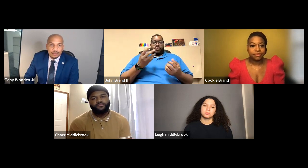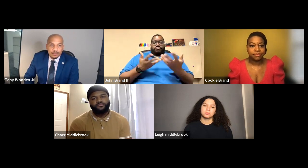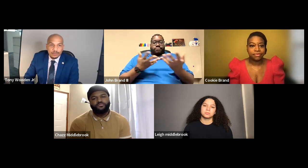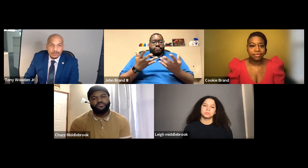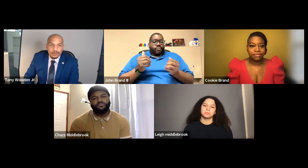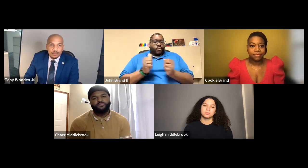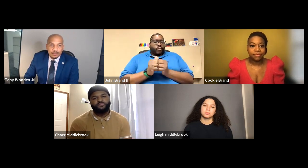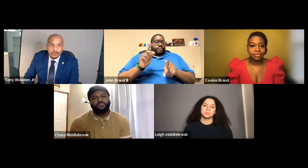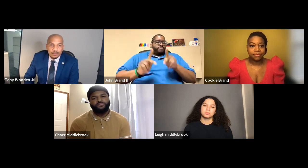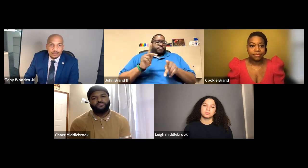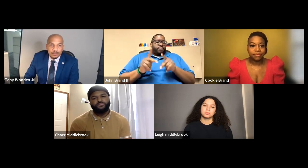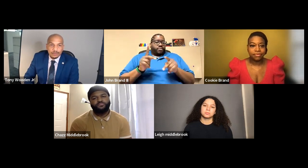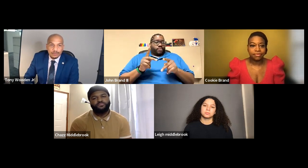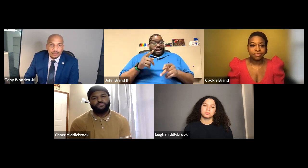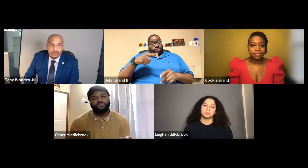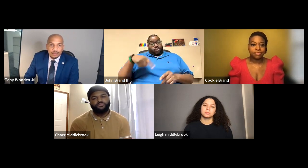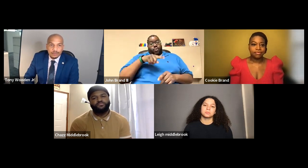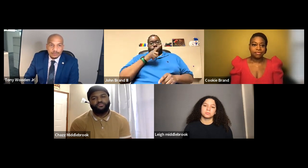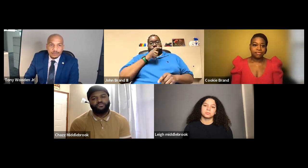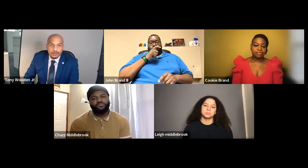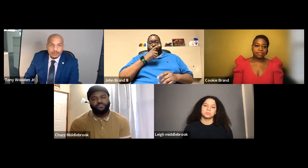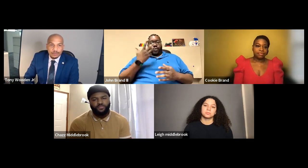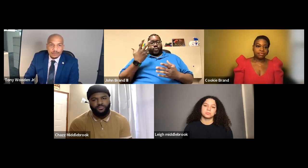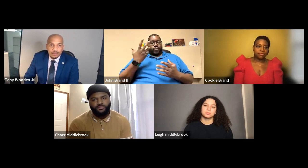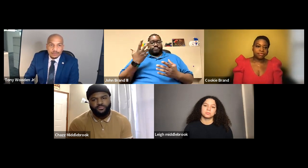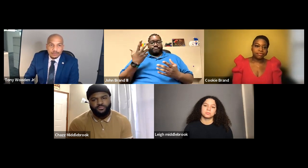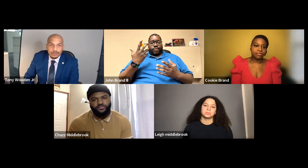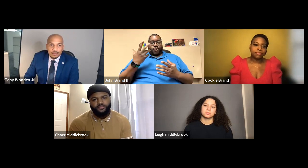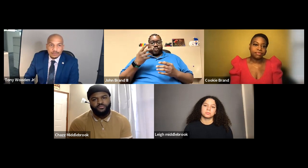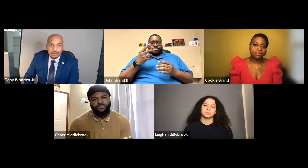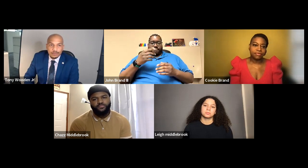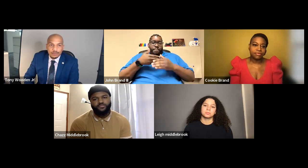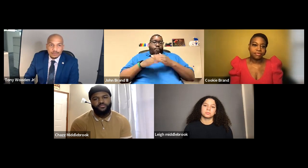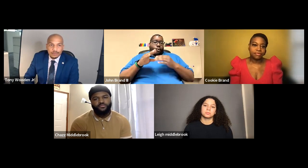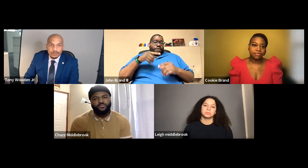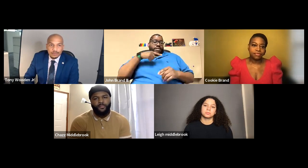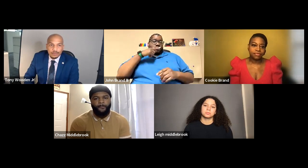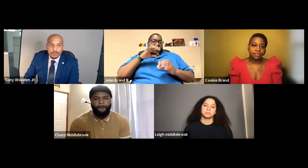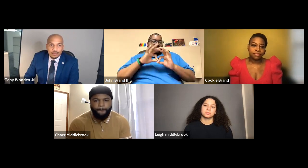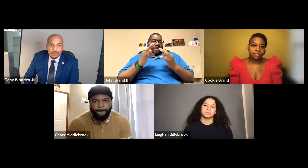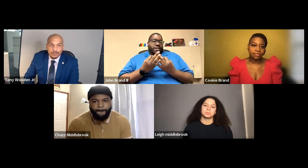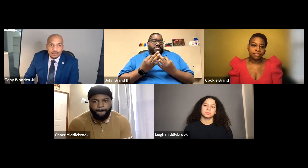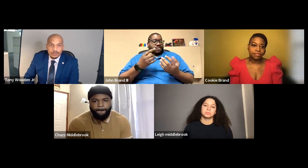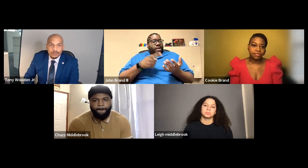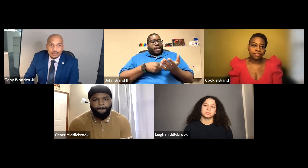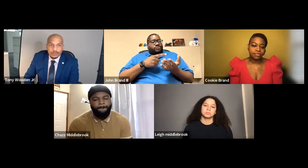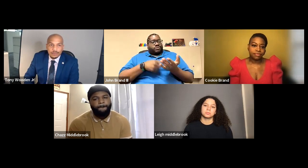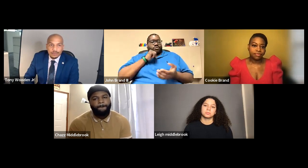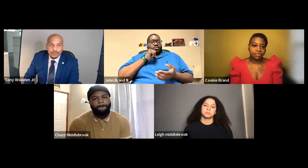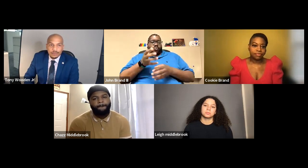have confidence in life, to deal with people and everything that will come their way. You know, some who are born into